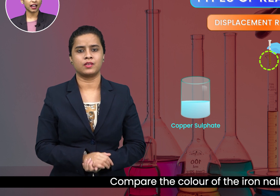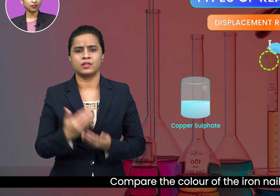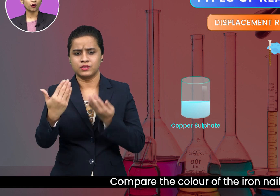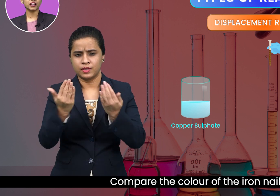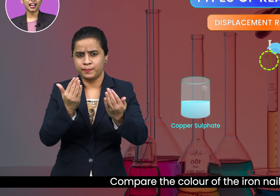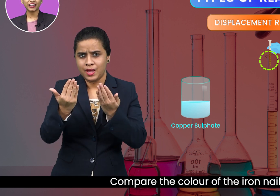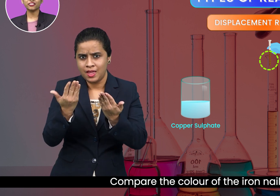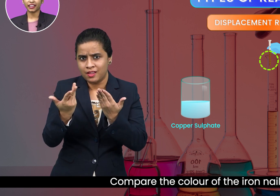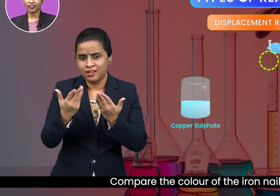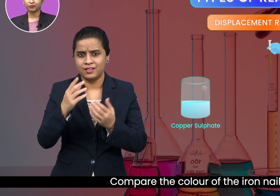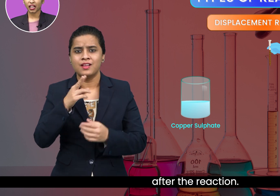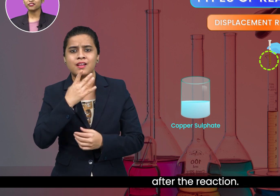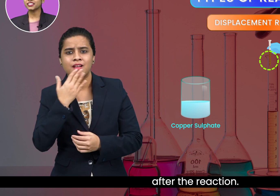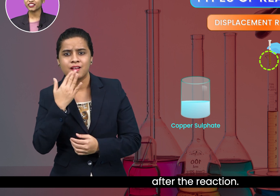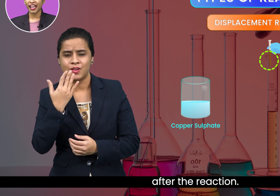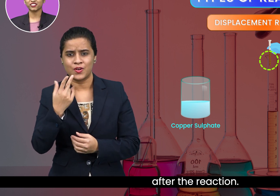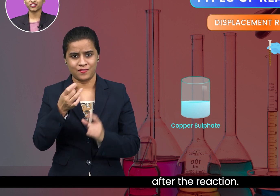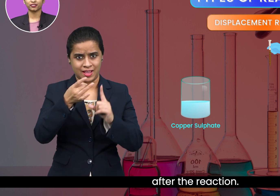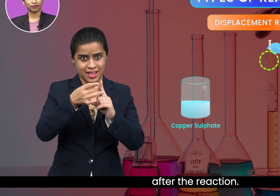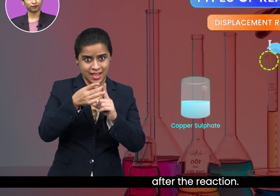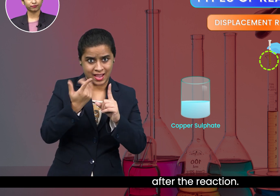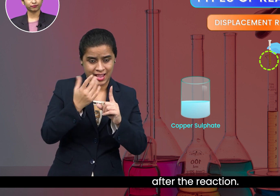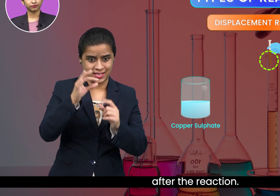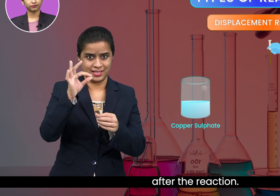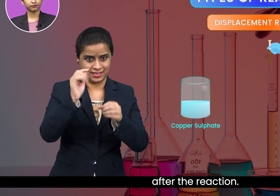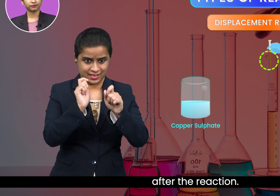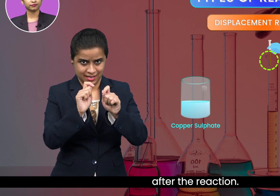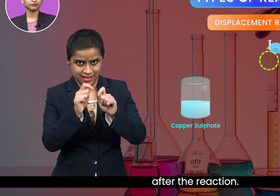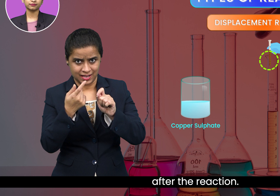Compare the color of the iron nail after the reaction.